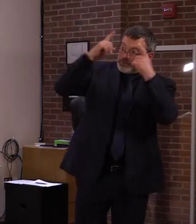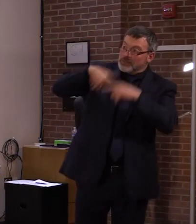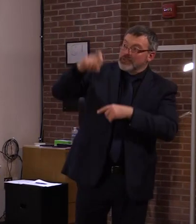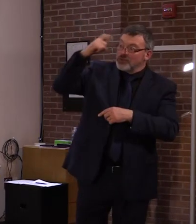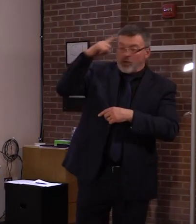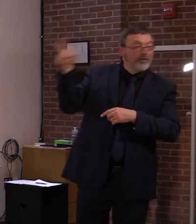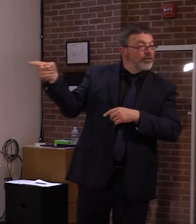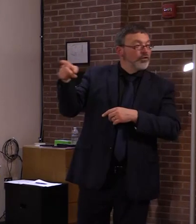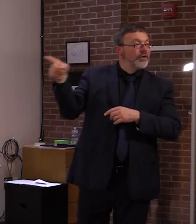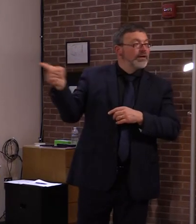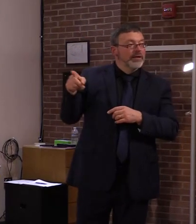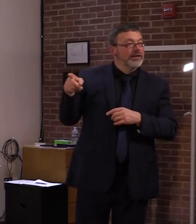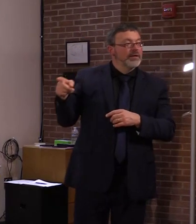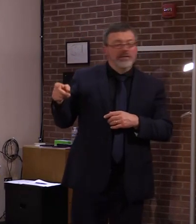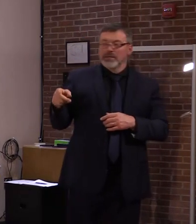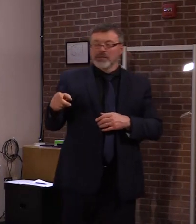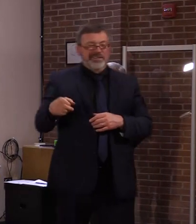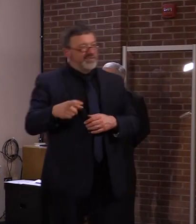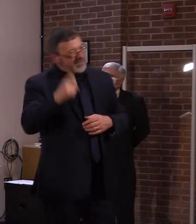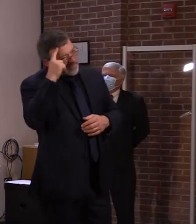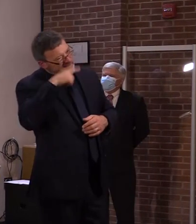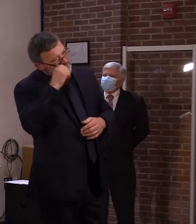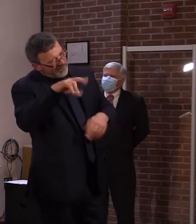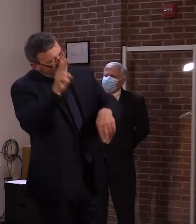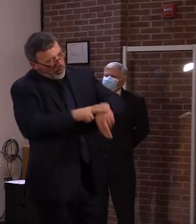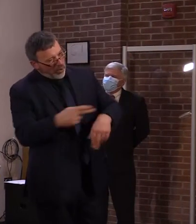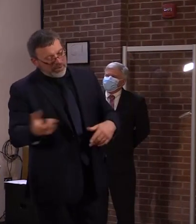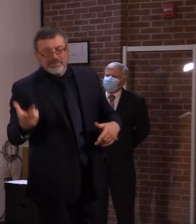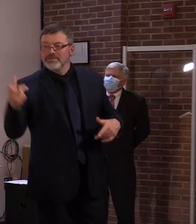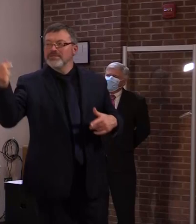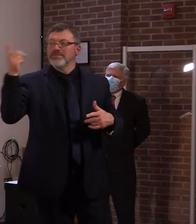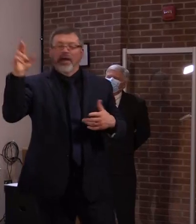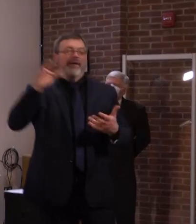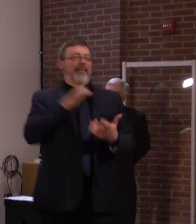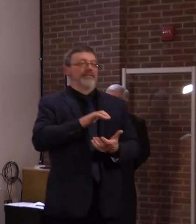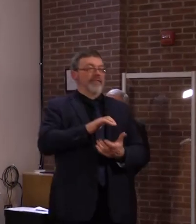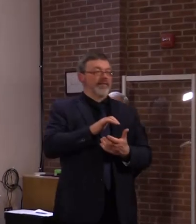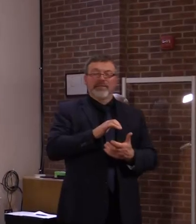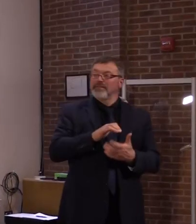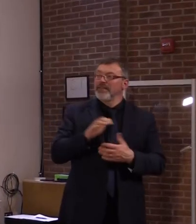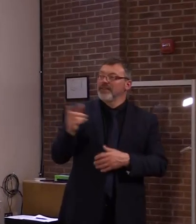All right, I'm not starting any more trouble. Bye, thank you.